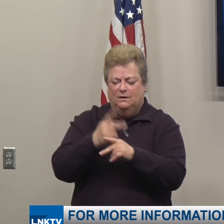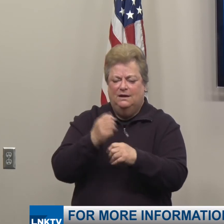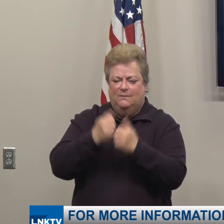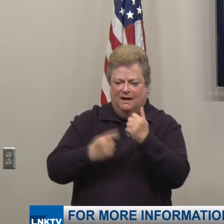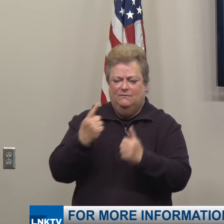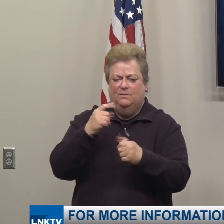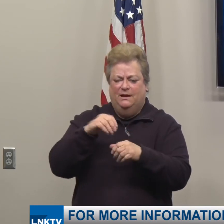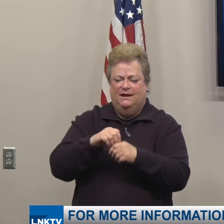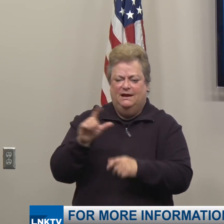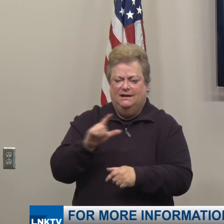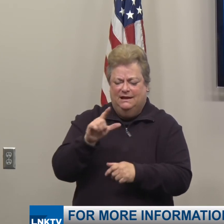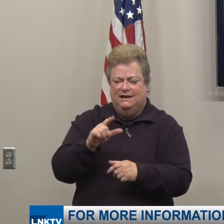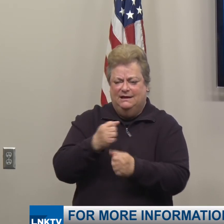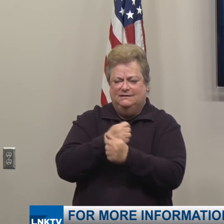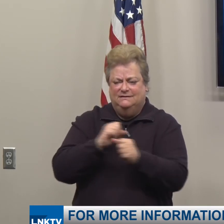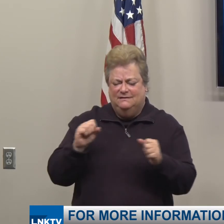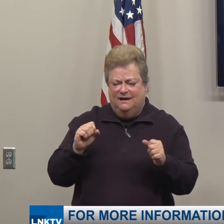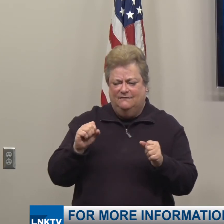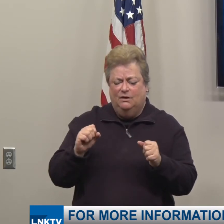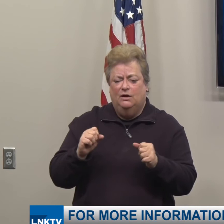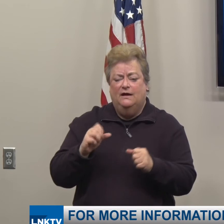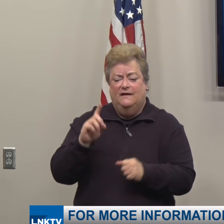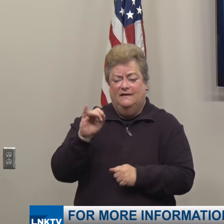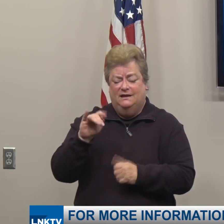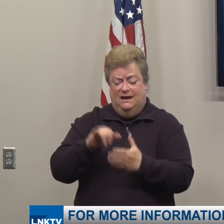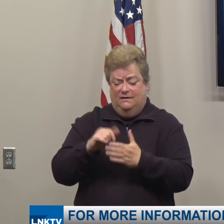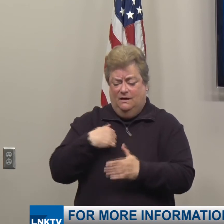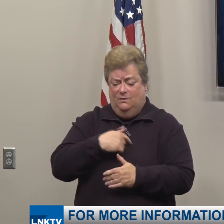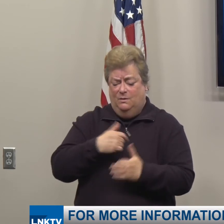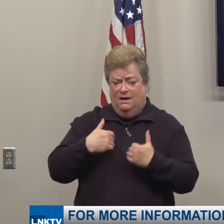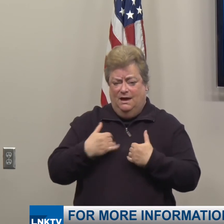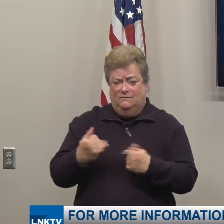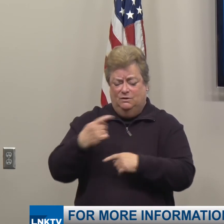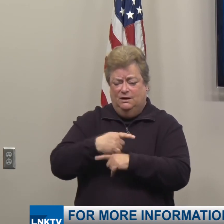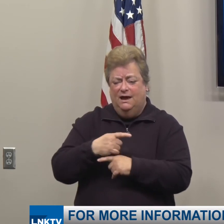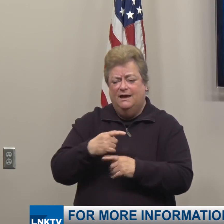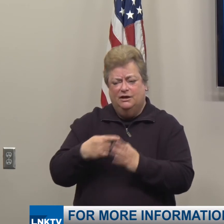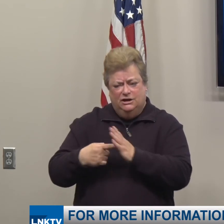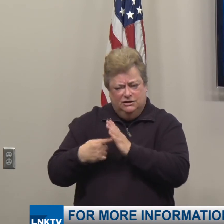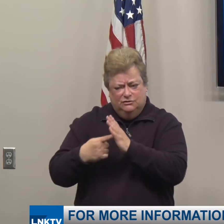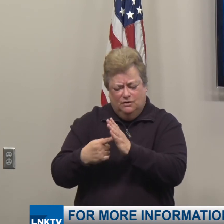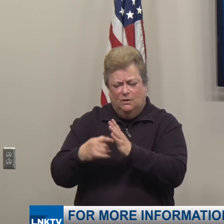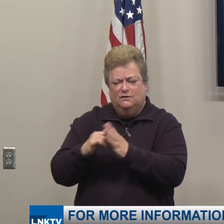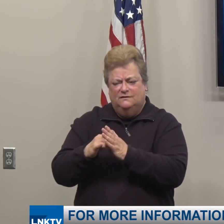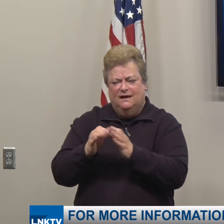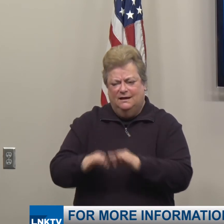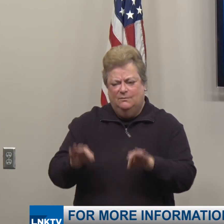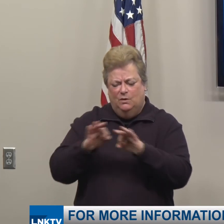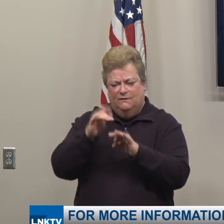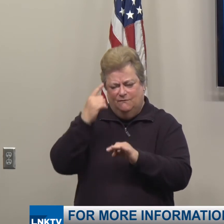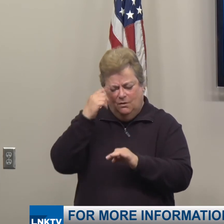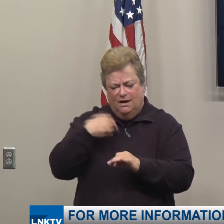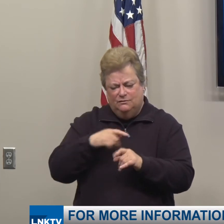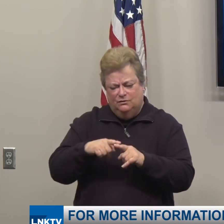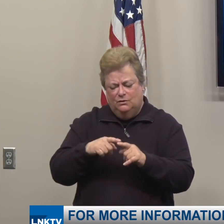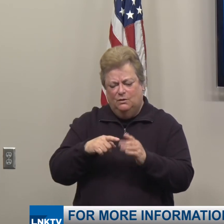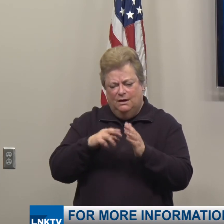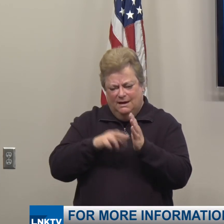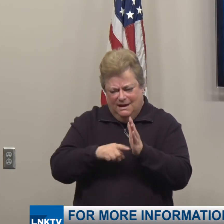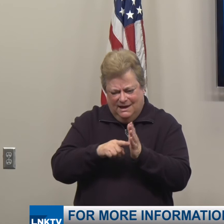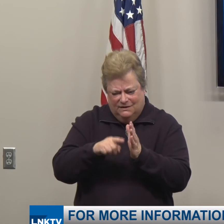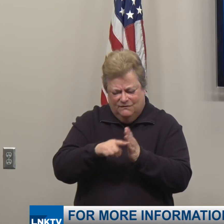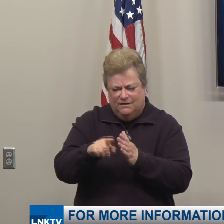safe. The data we have available as of today reaffirms how important it is for us to continue to invest in targeted outreach